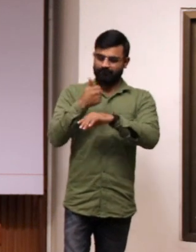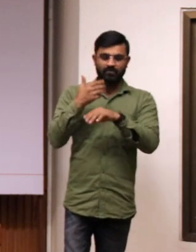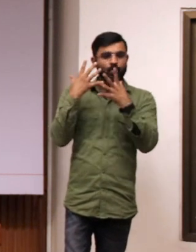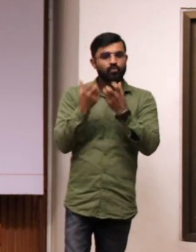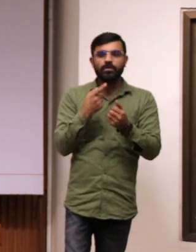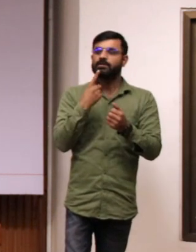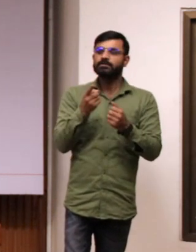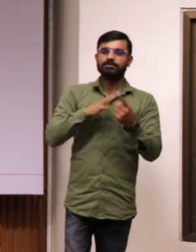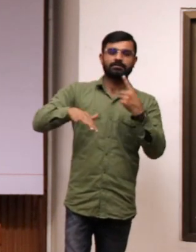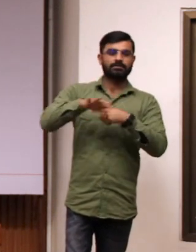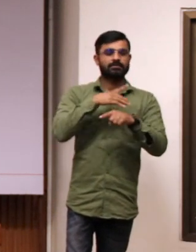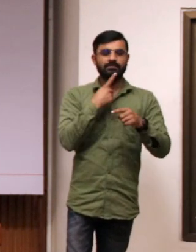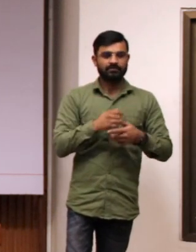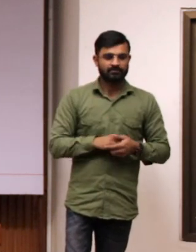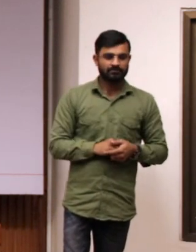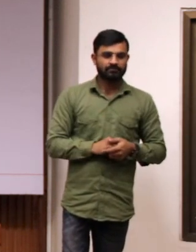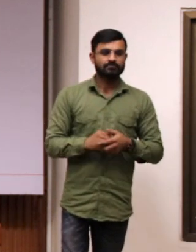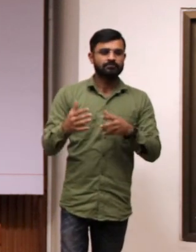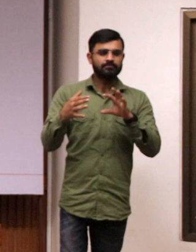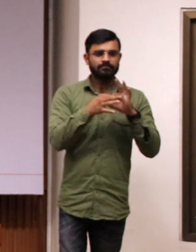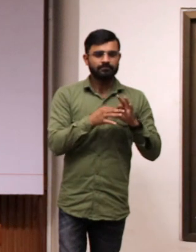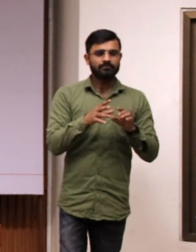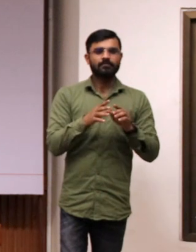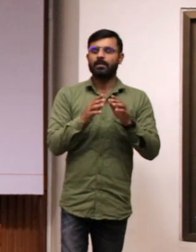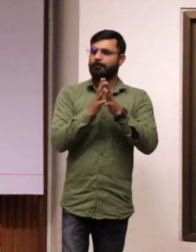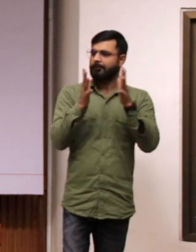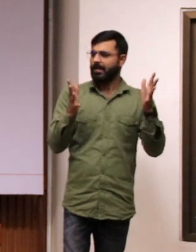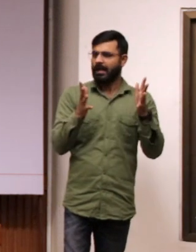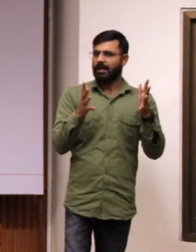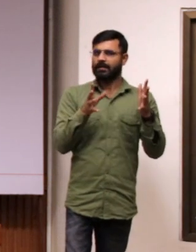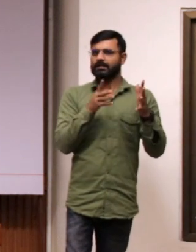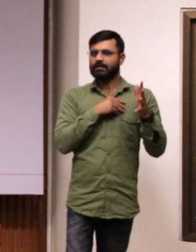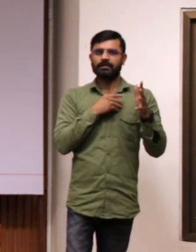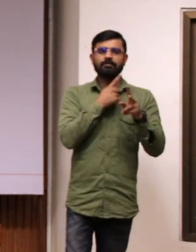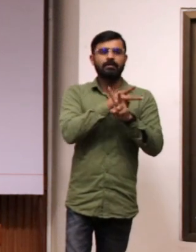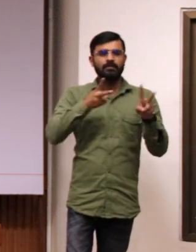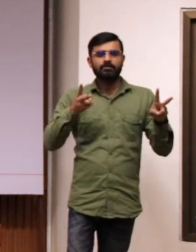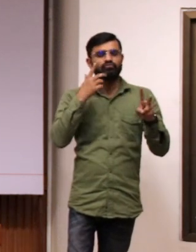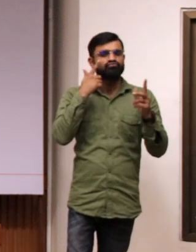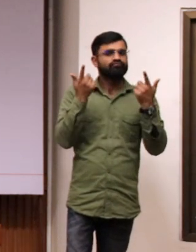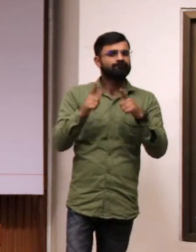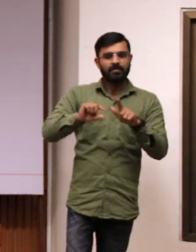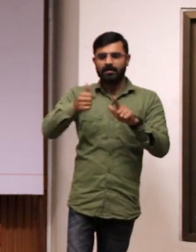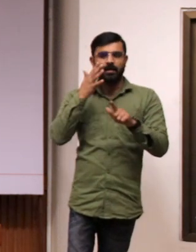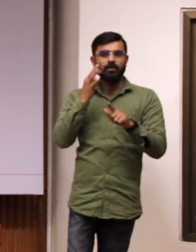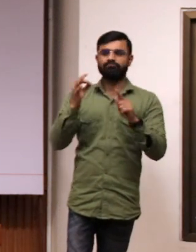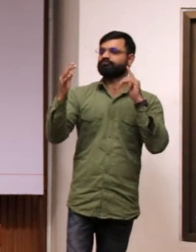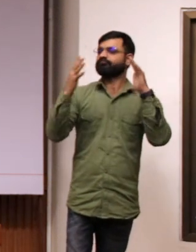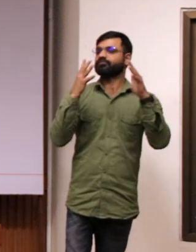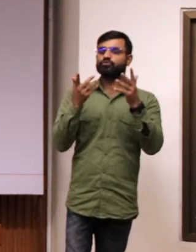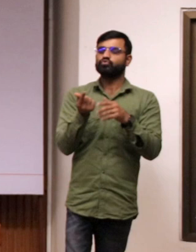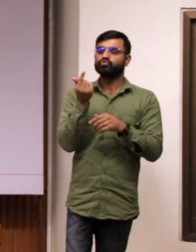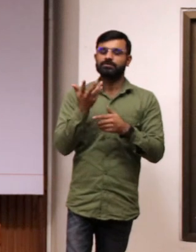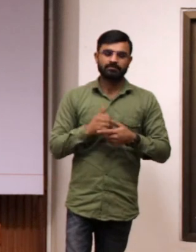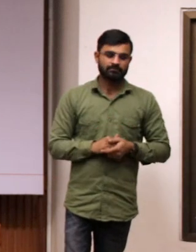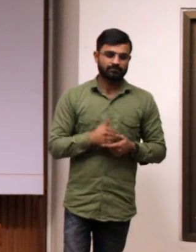to sequester carbon. This is the biggest threat. Now in this biggest threat, we are losing out the other important characteristics of the forest. Right. So